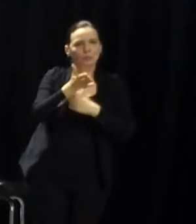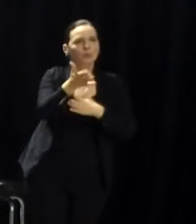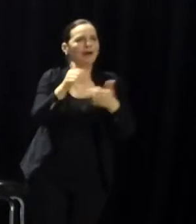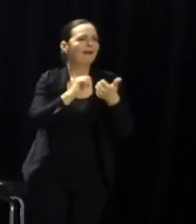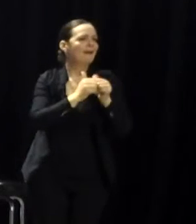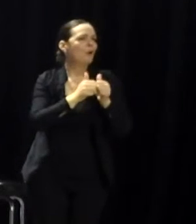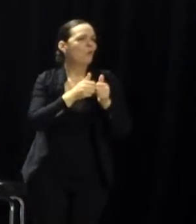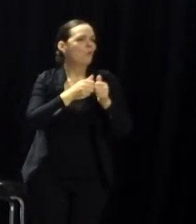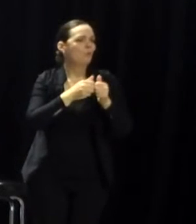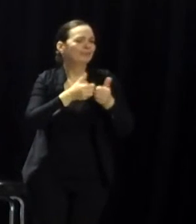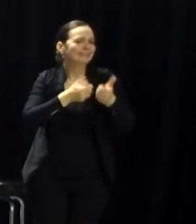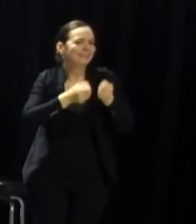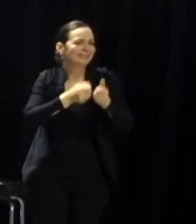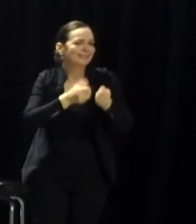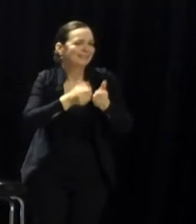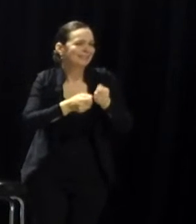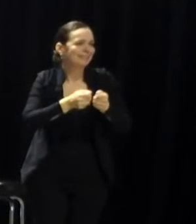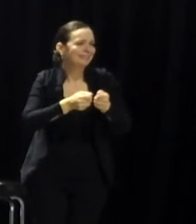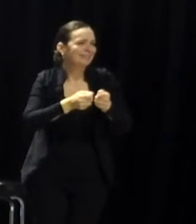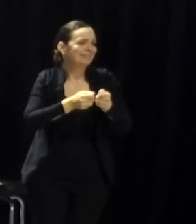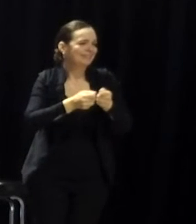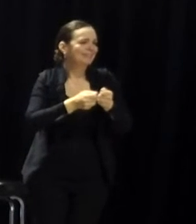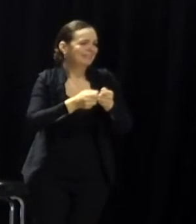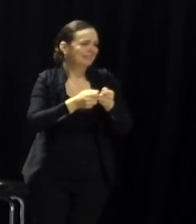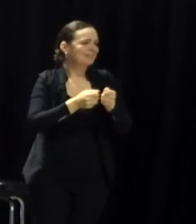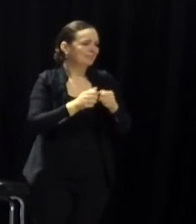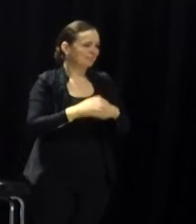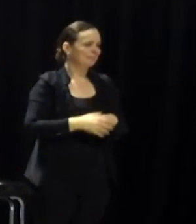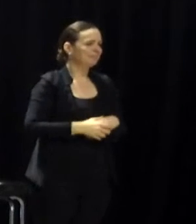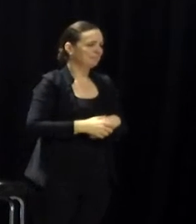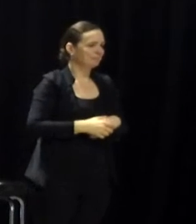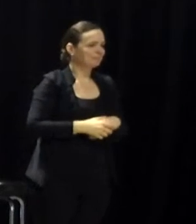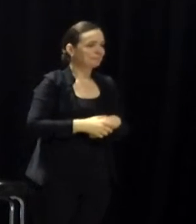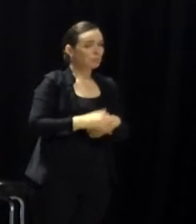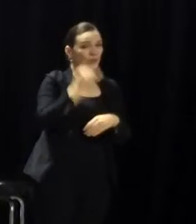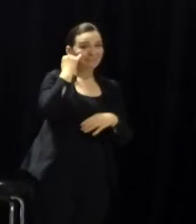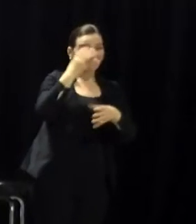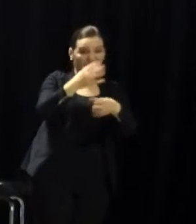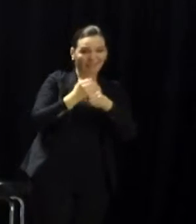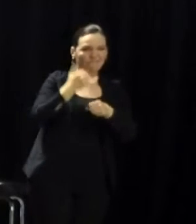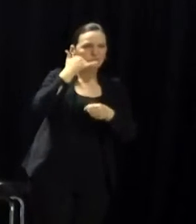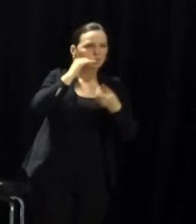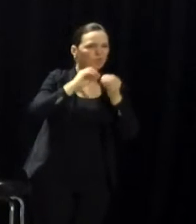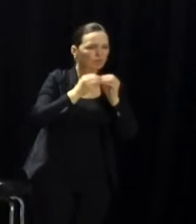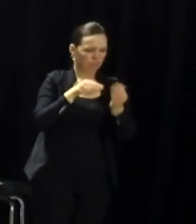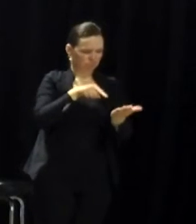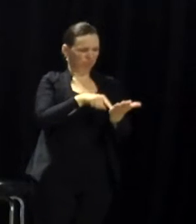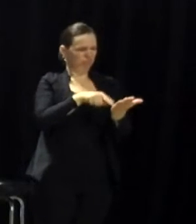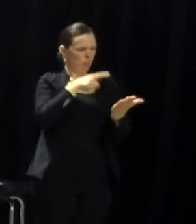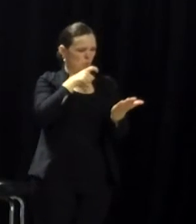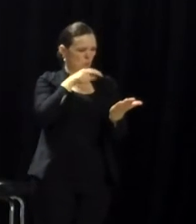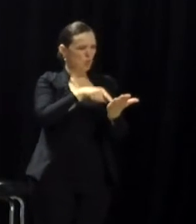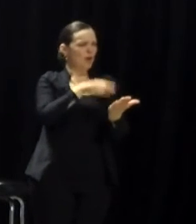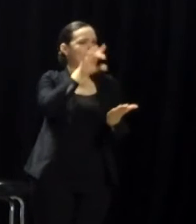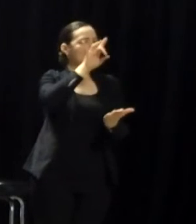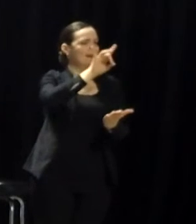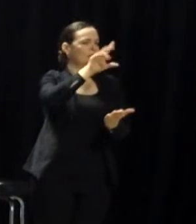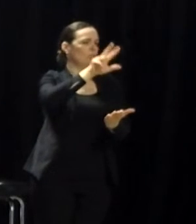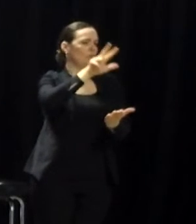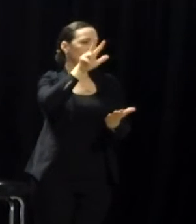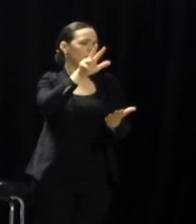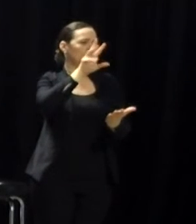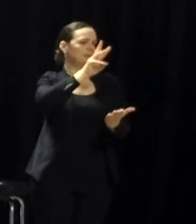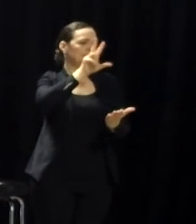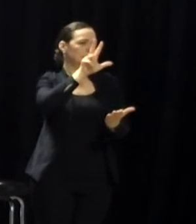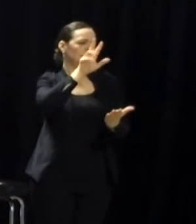own surge plan has helped with that. We're staying in front of investigations. Again, if you get a text from